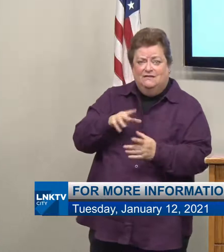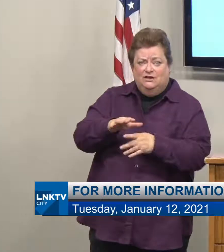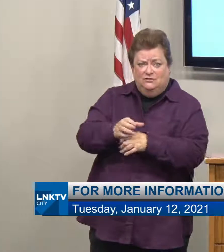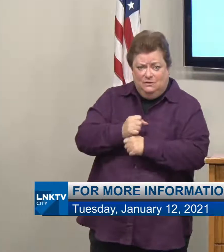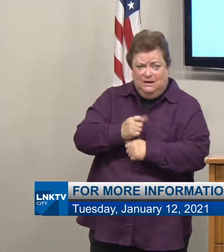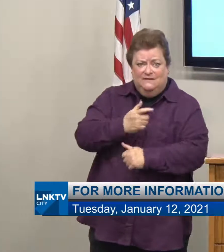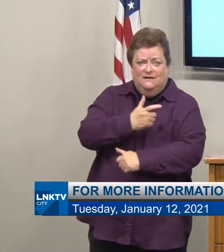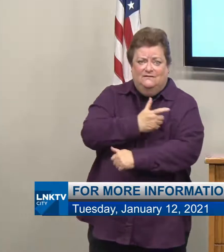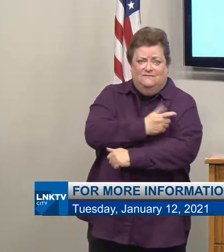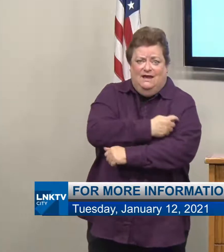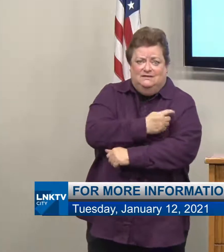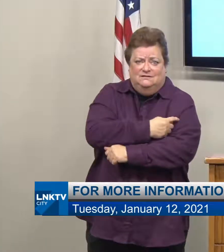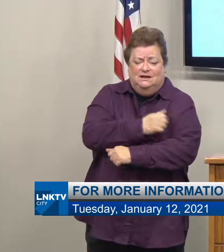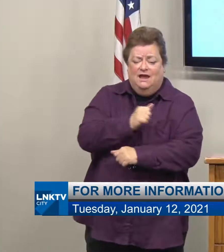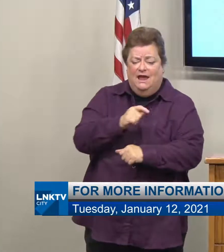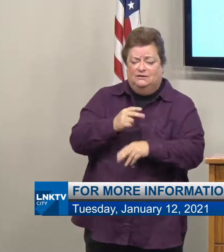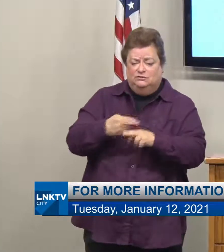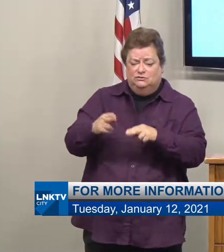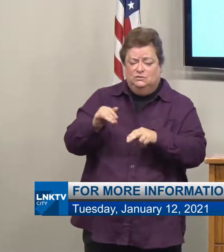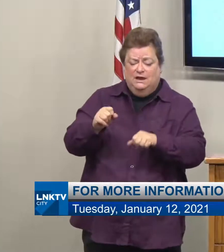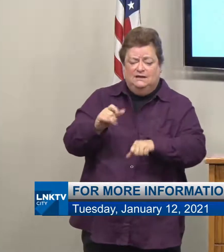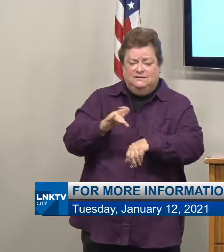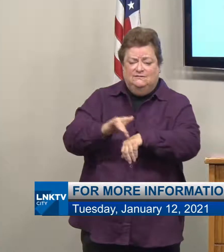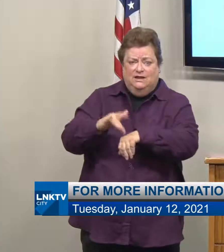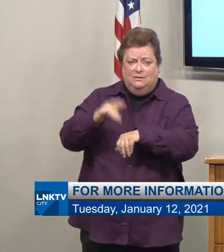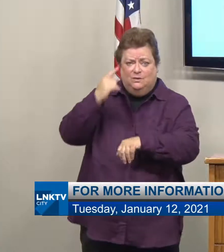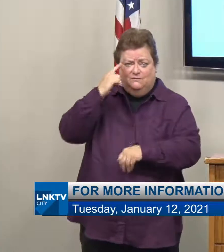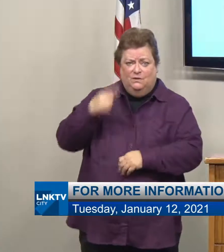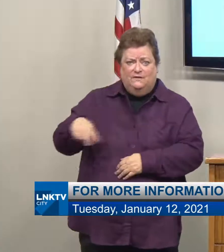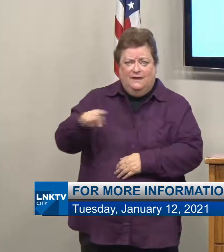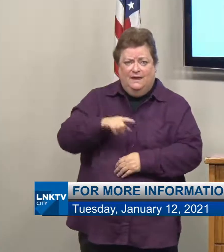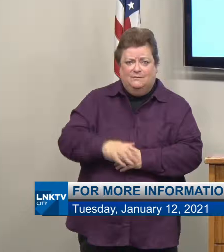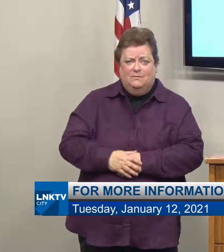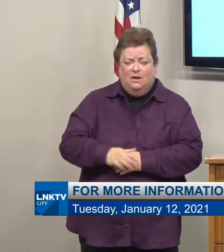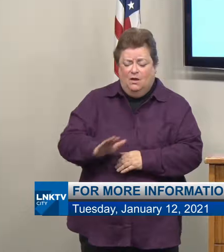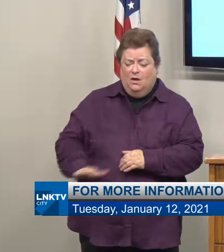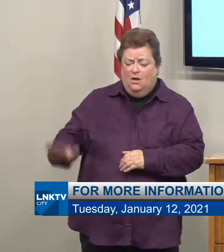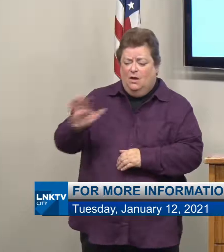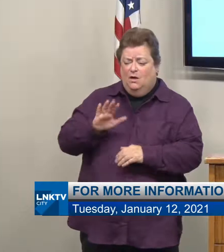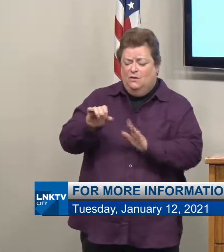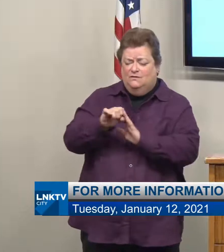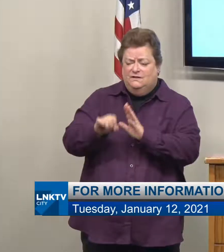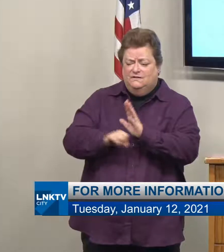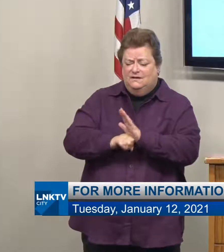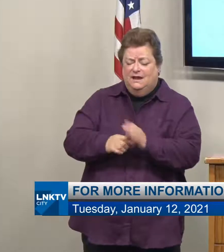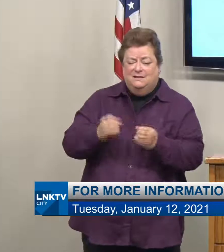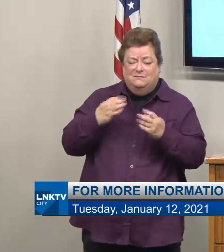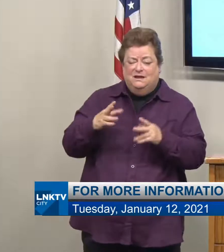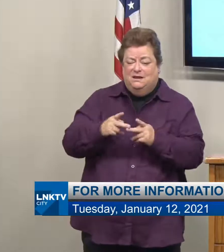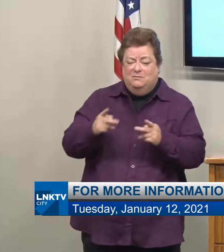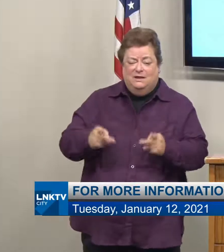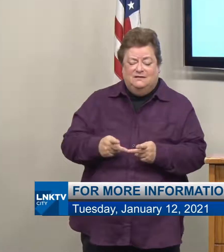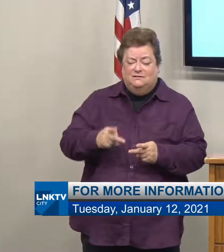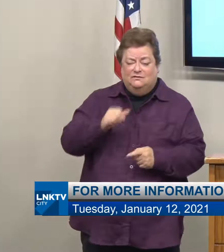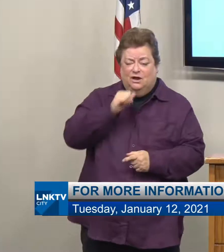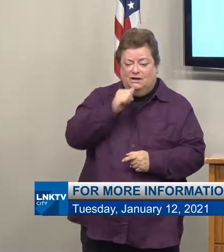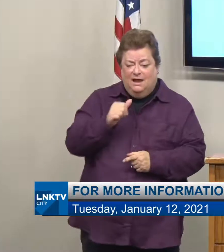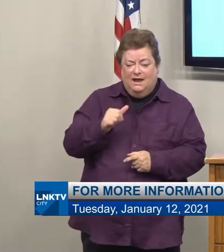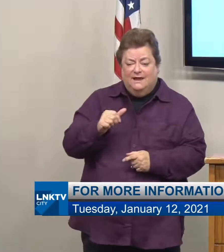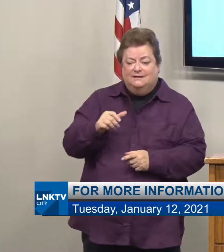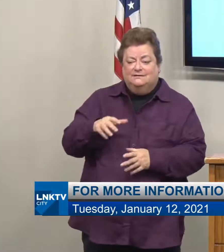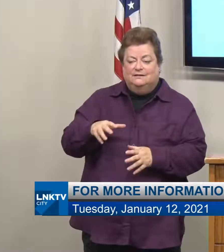vaccine as soon as it is available to them. Across the state, many places are not taking